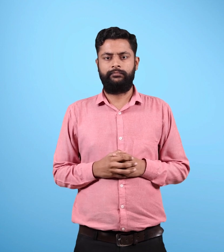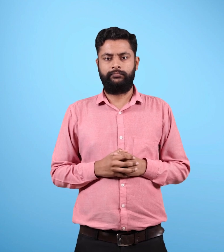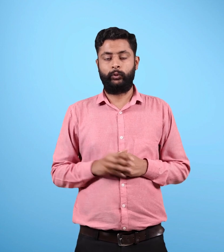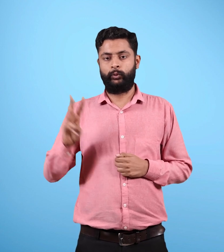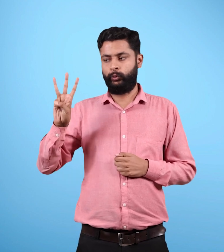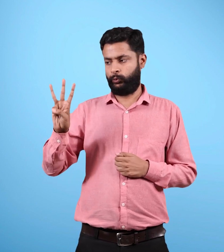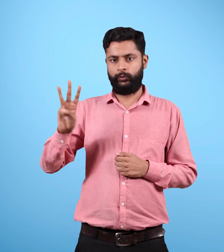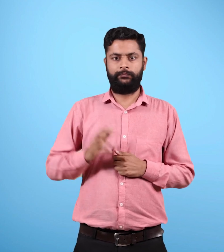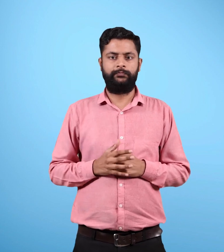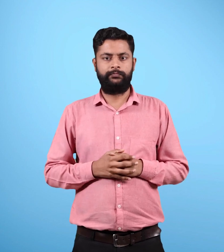3.